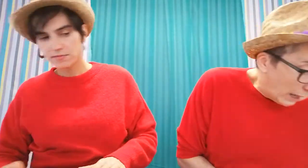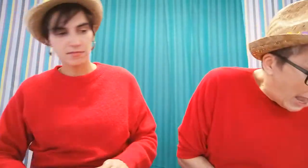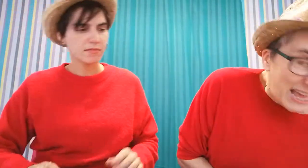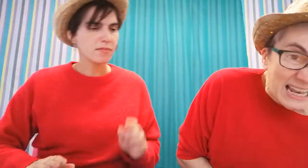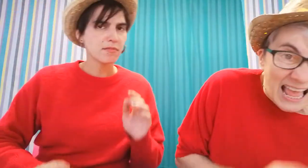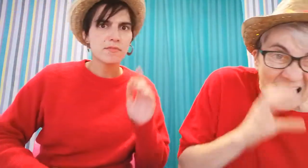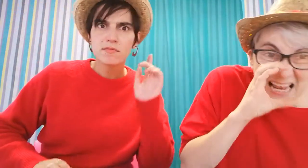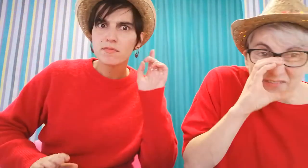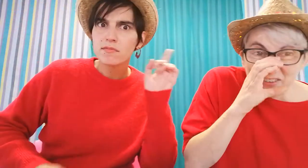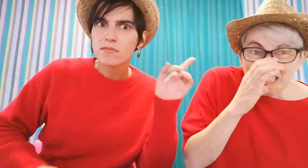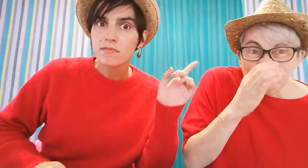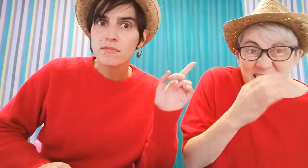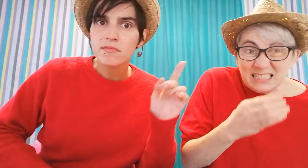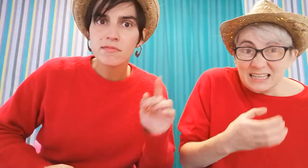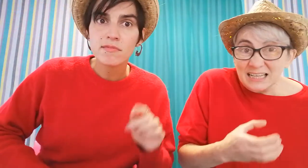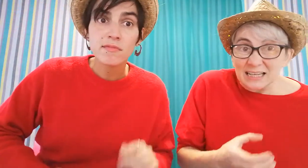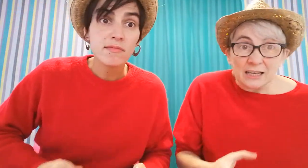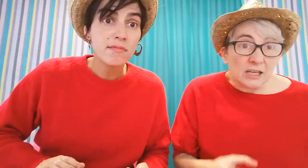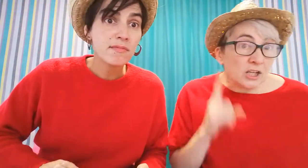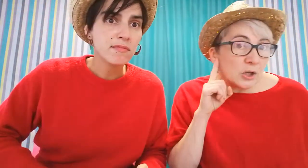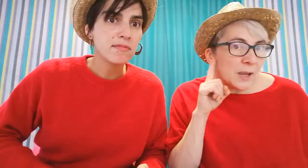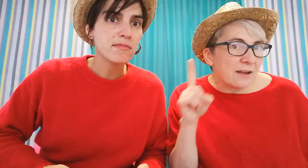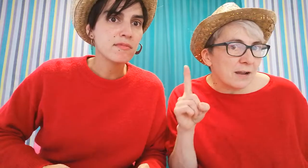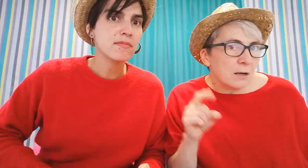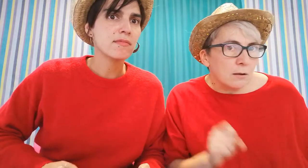Ooh, an elephant. Can you hear it?